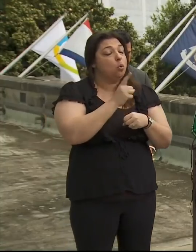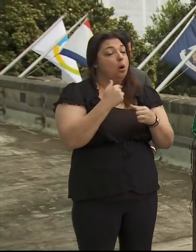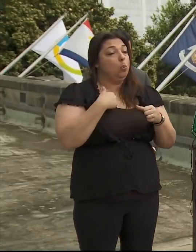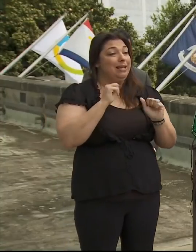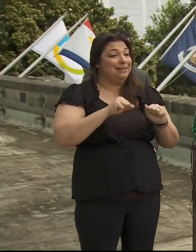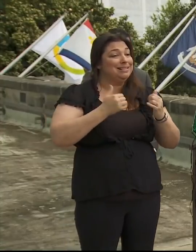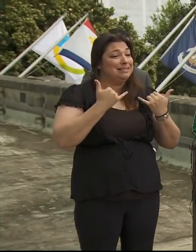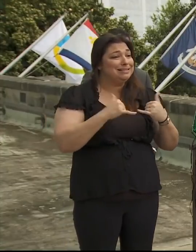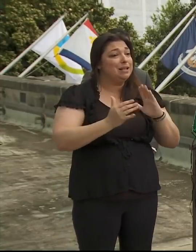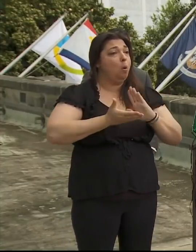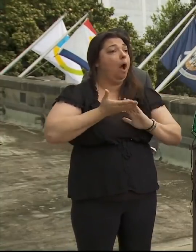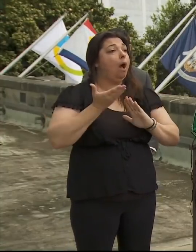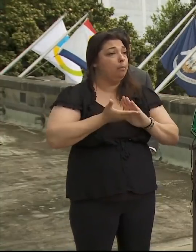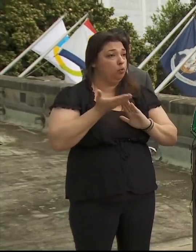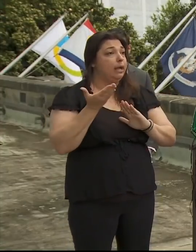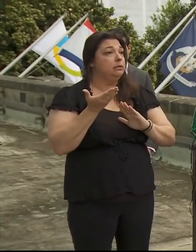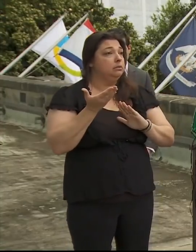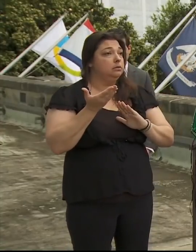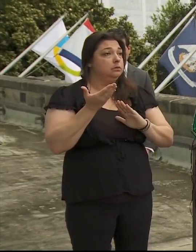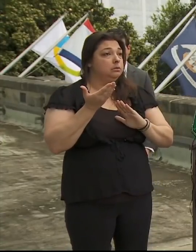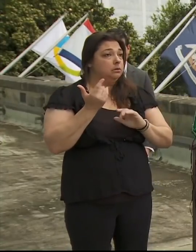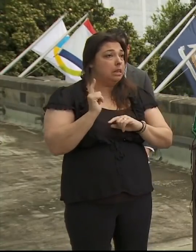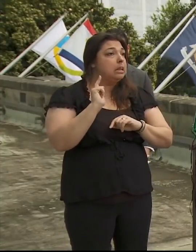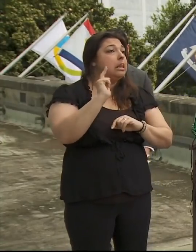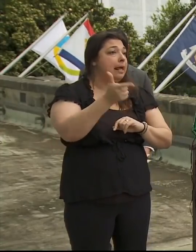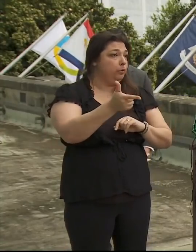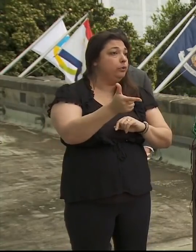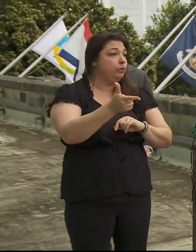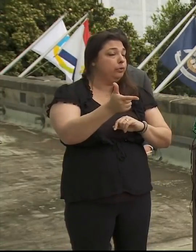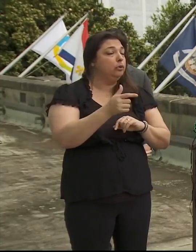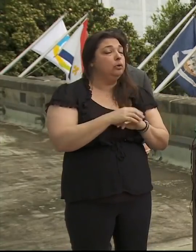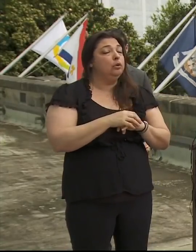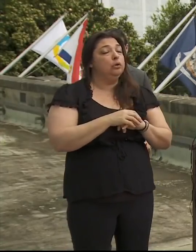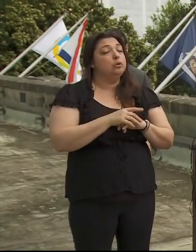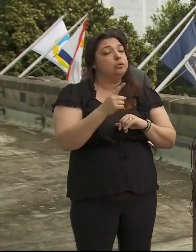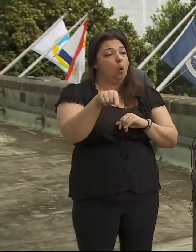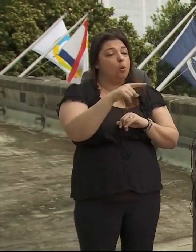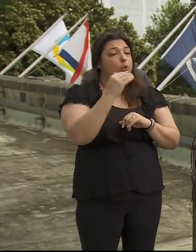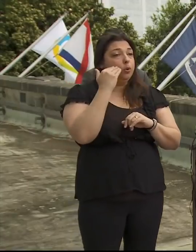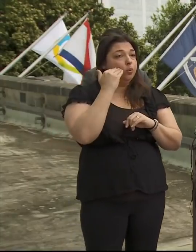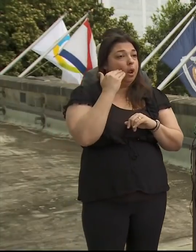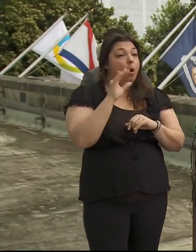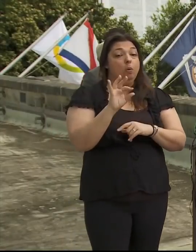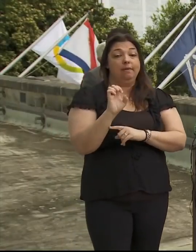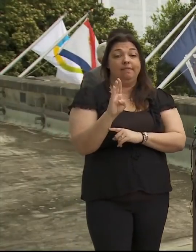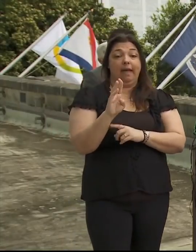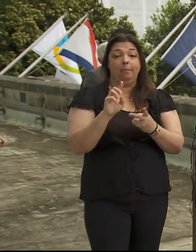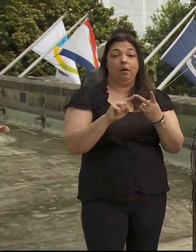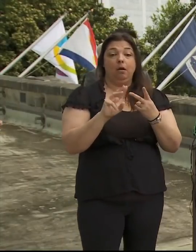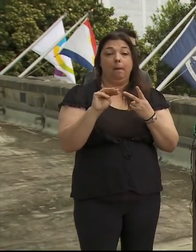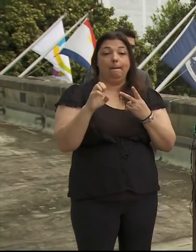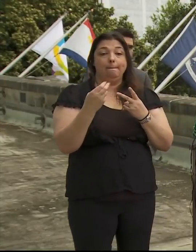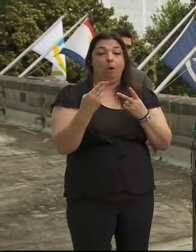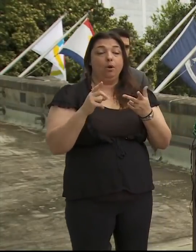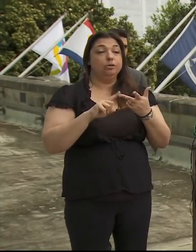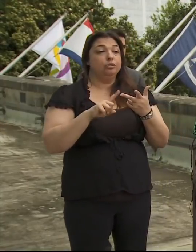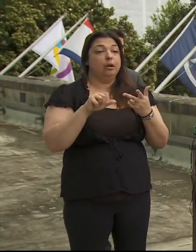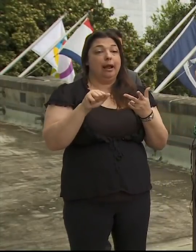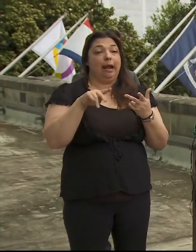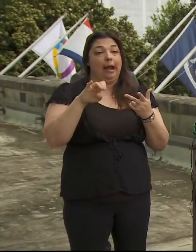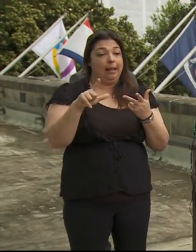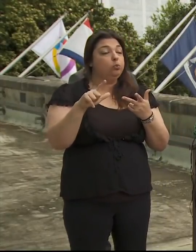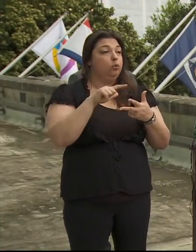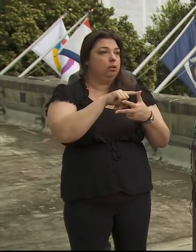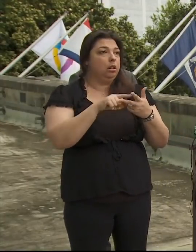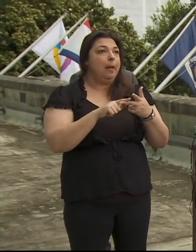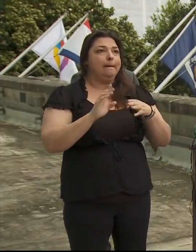to operate as a city for months to come. So as you all know, February, March, and April are among